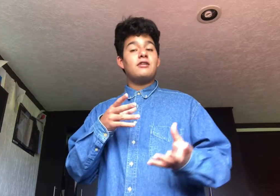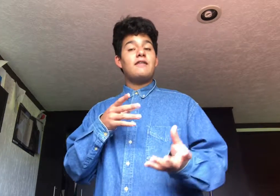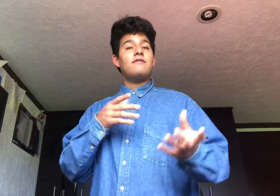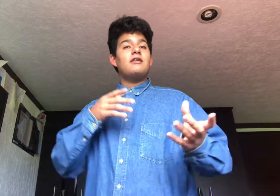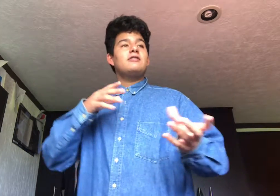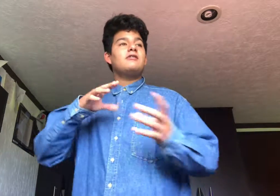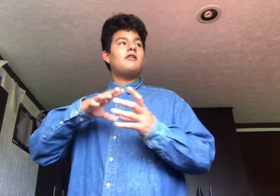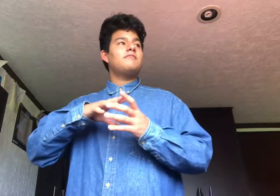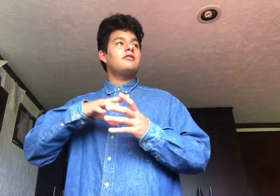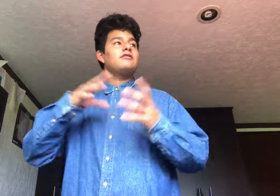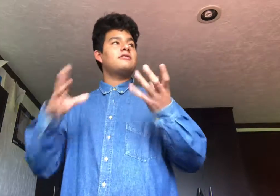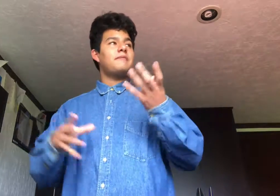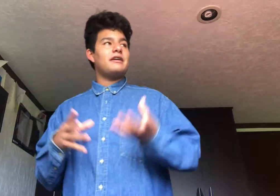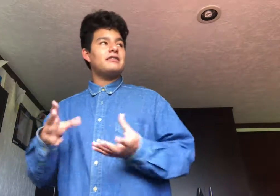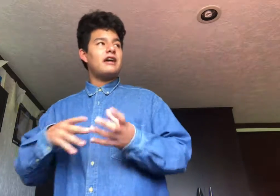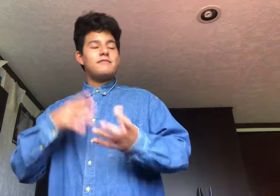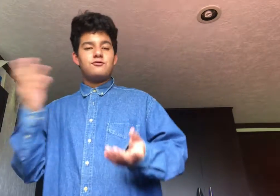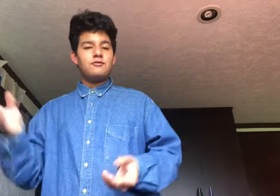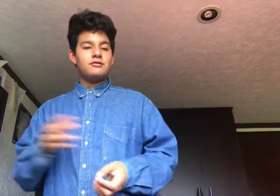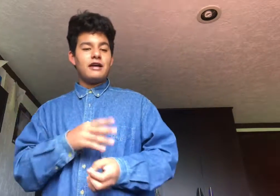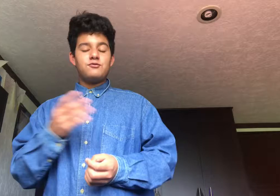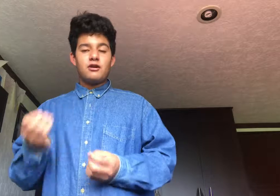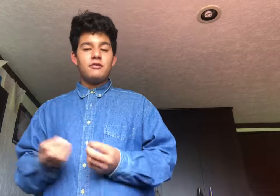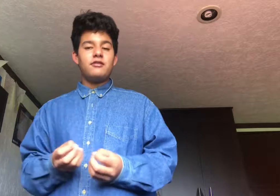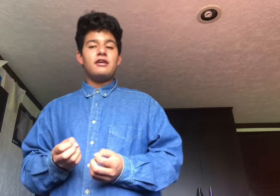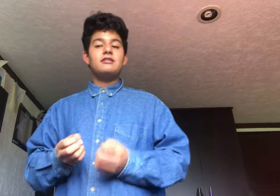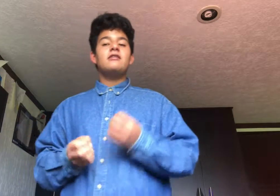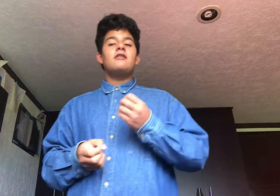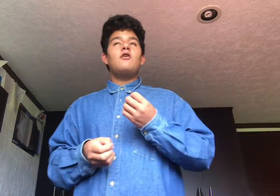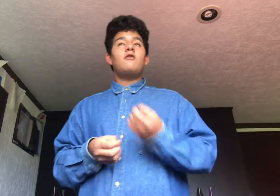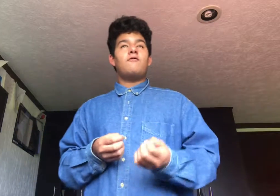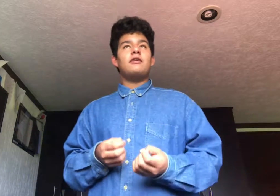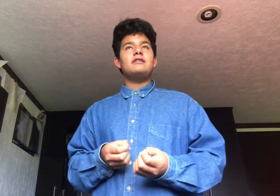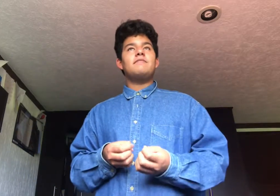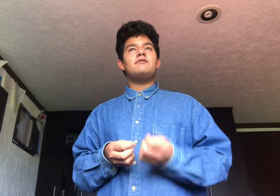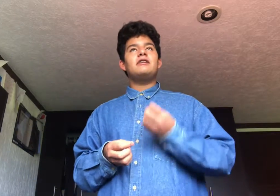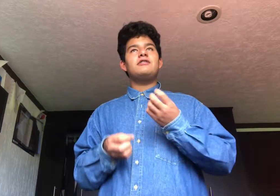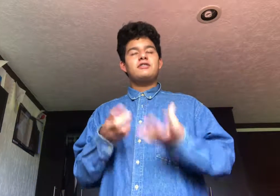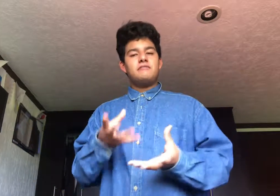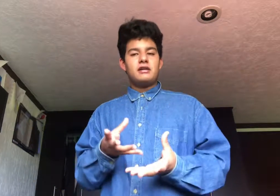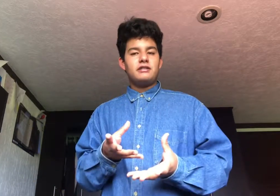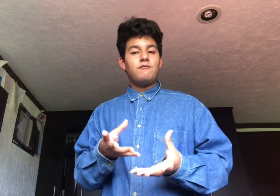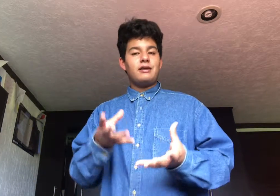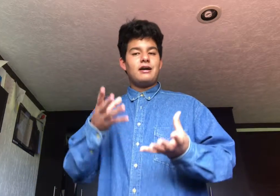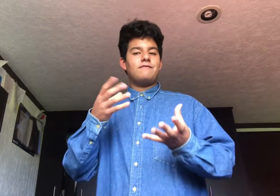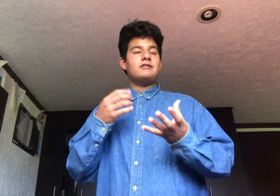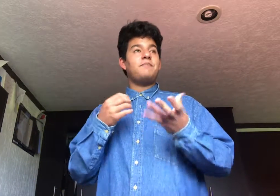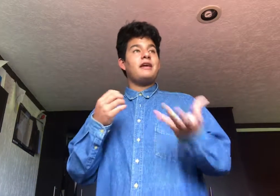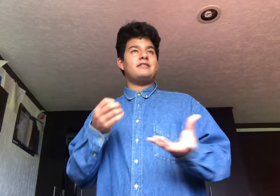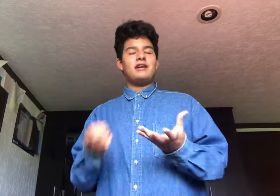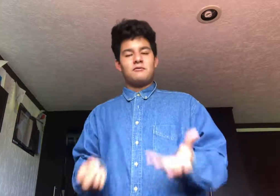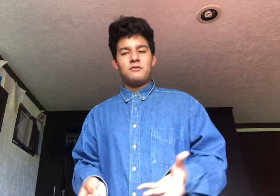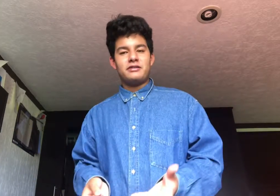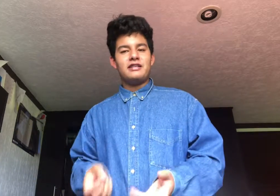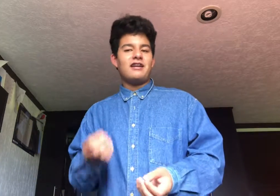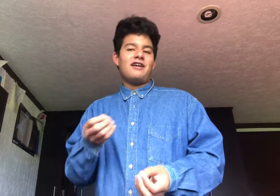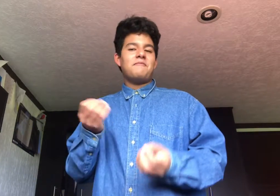have some time travel things. Or for example, just imagine we have space cowboys that are